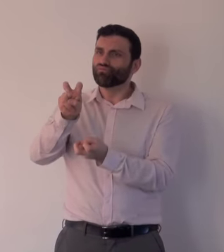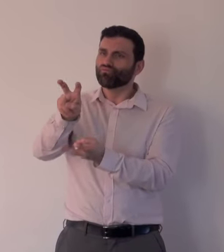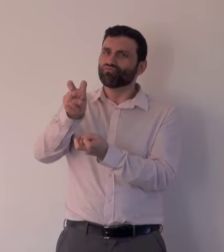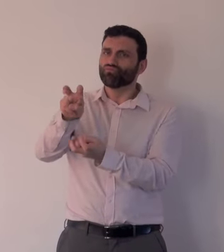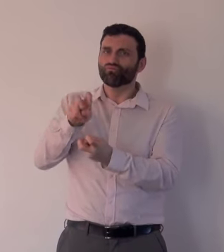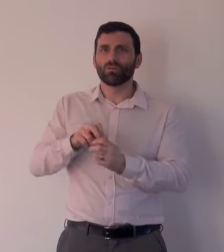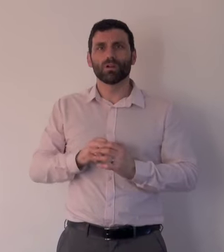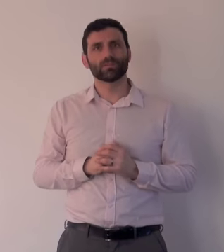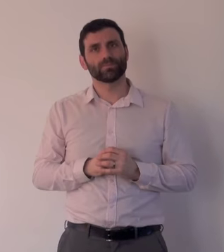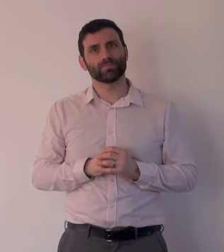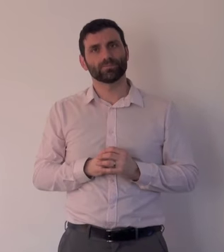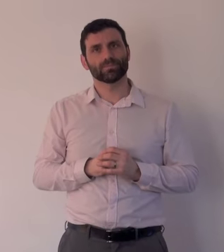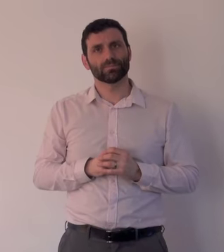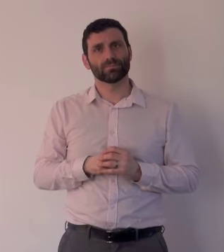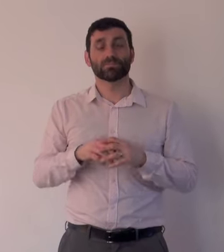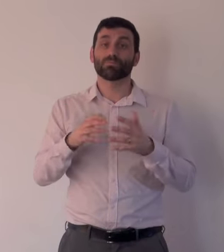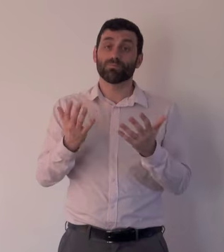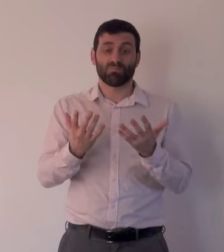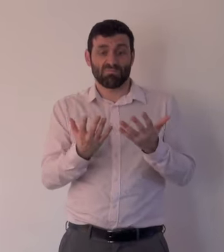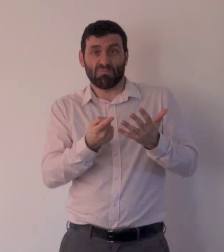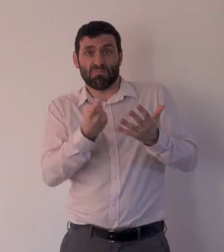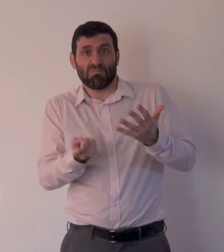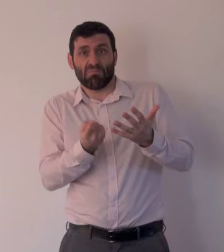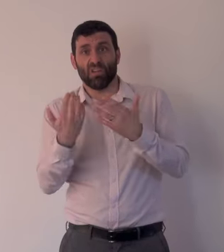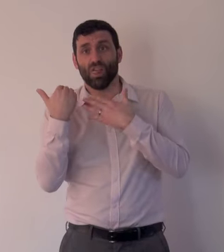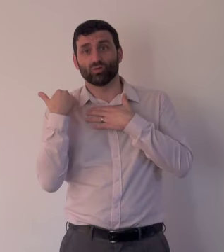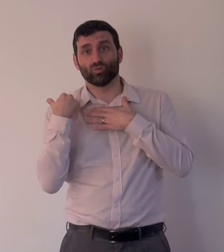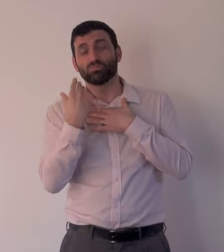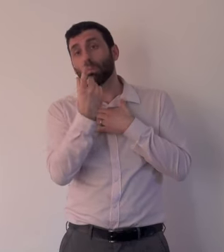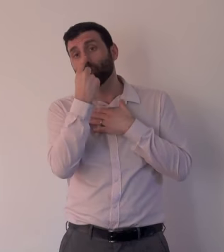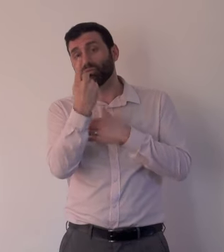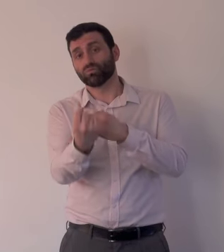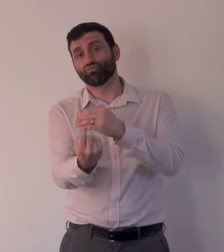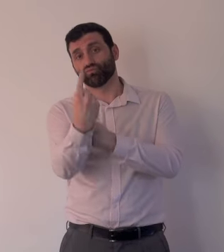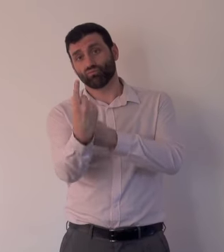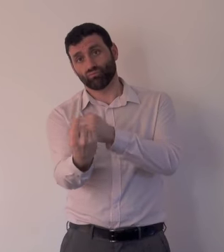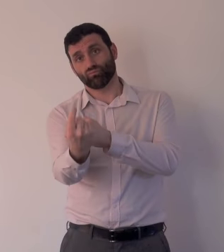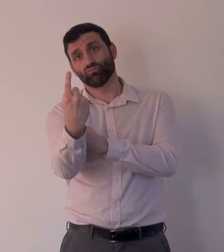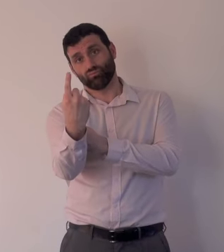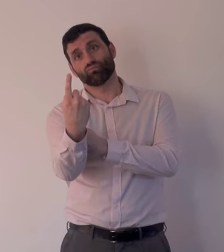observe and to learn. And there will also be other duties which will become necessary when you're asked.